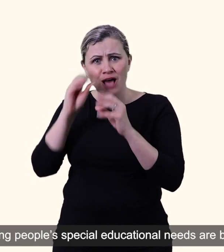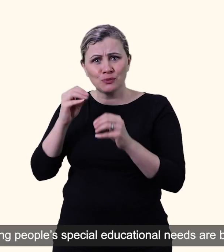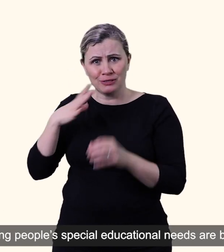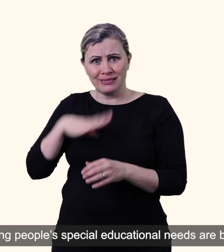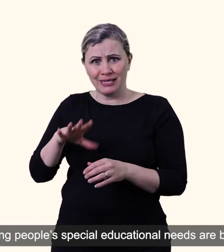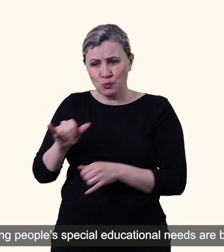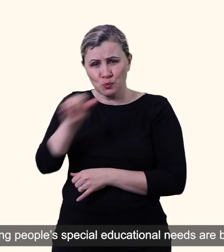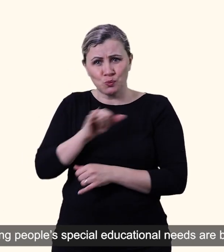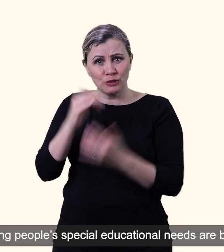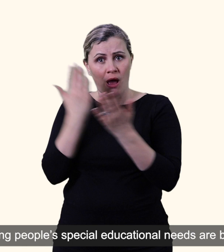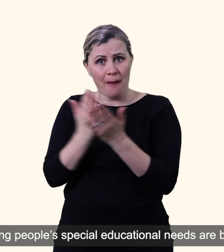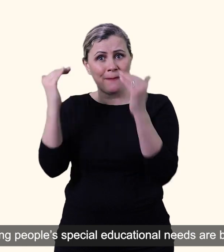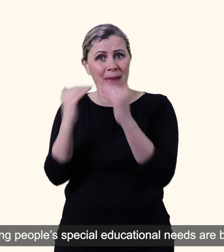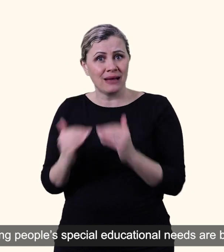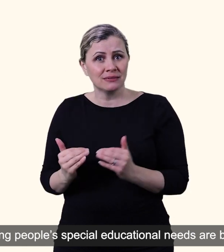being met,